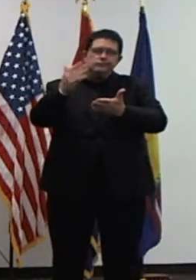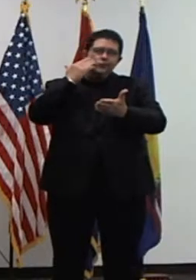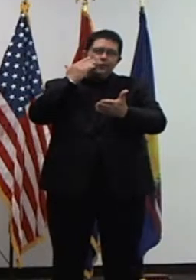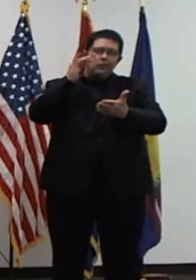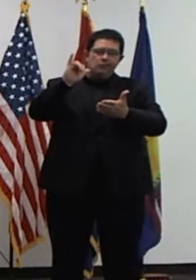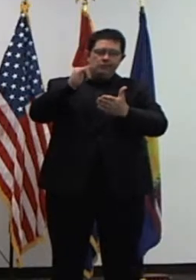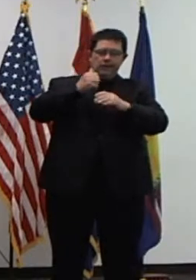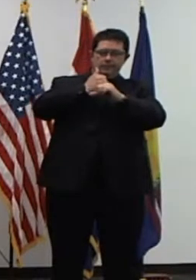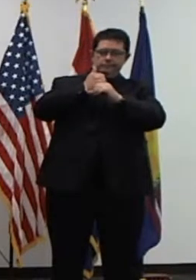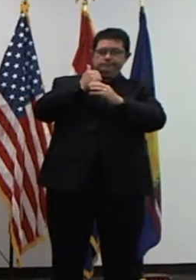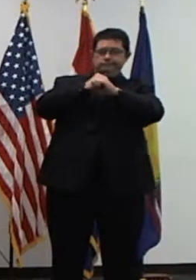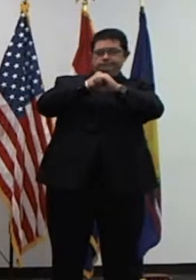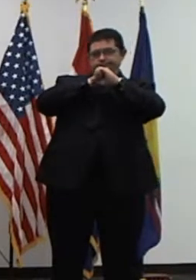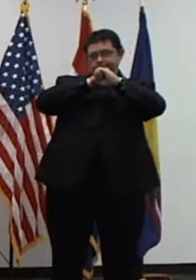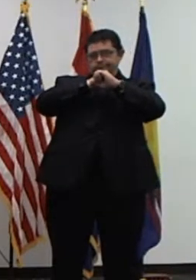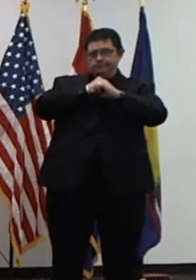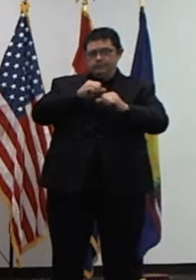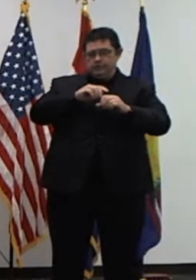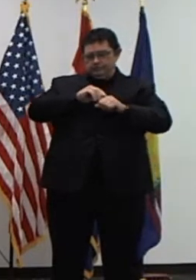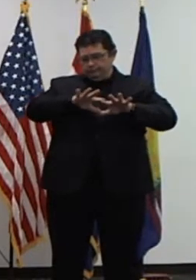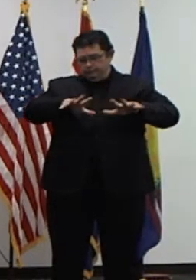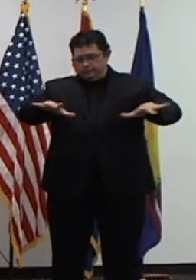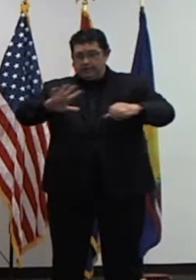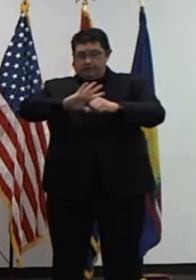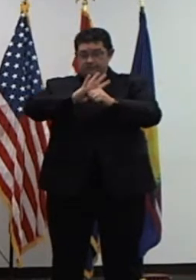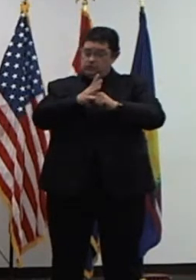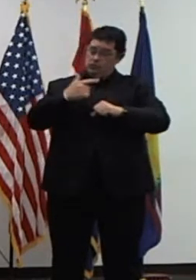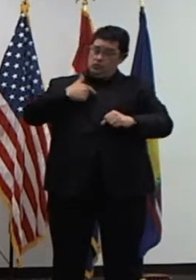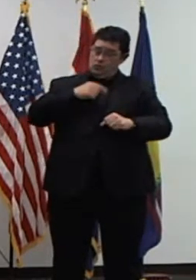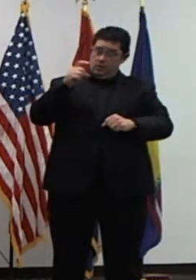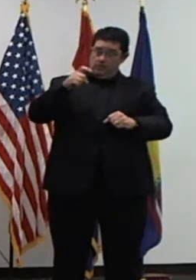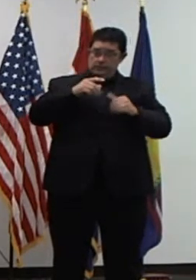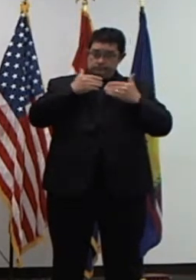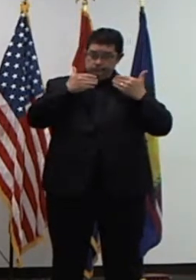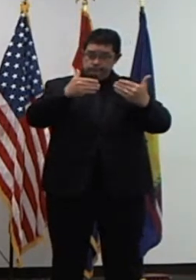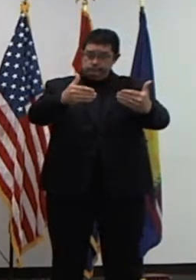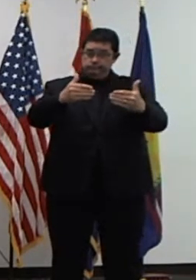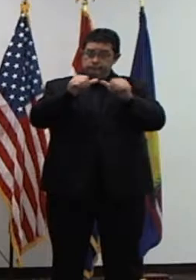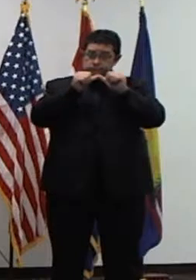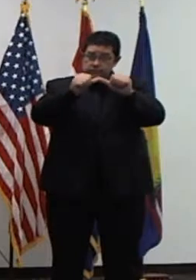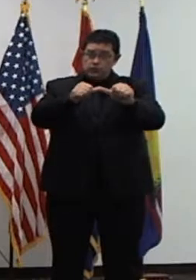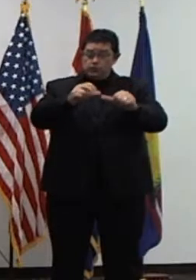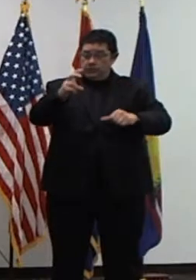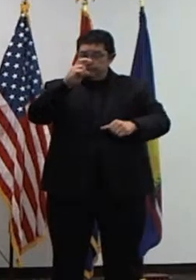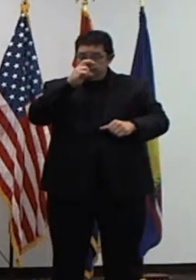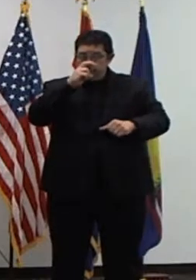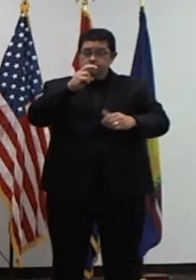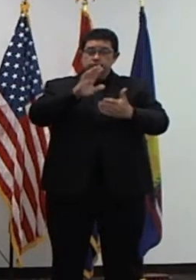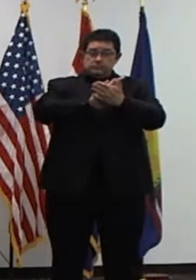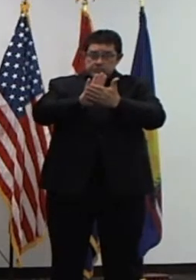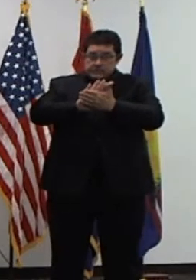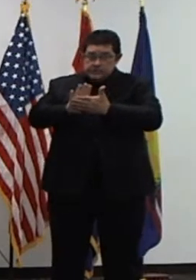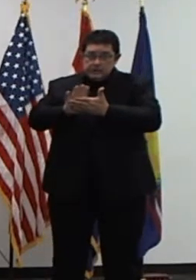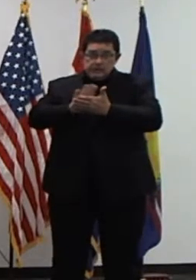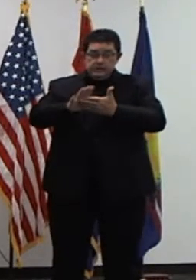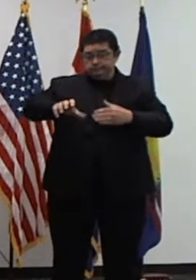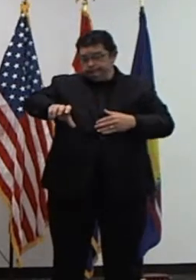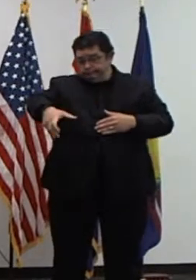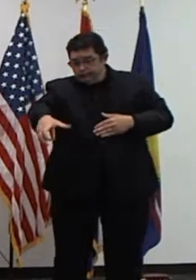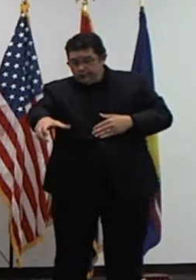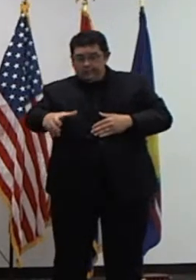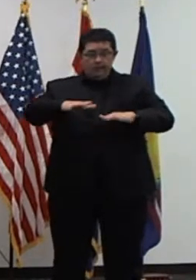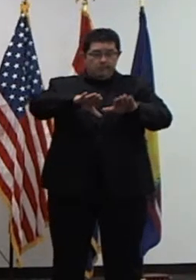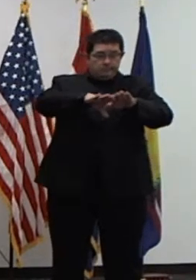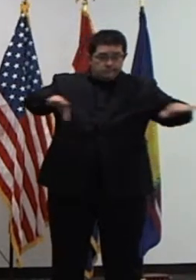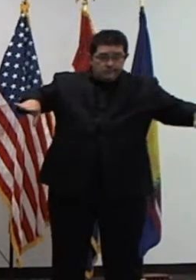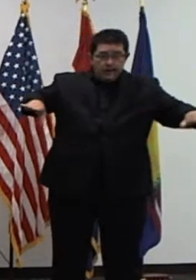well. We must continue to be vigilant in cleaning hard surfaces, doorknobs, and countertops, not just at home, but